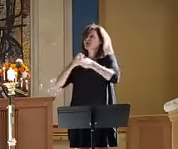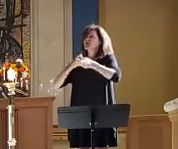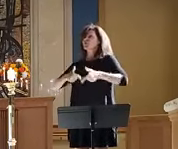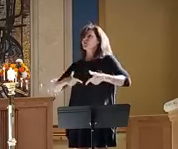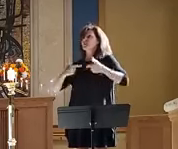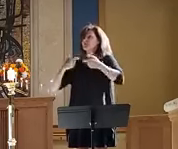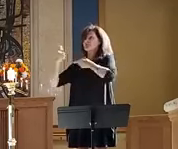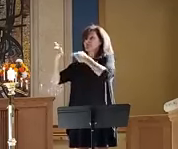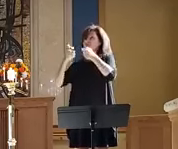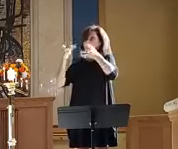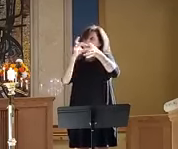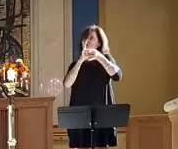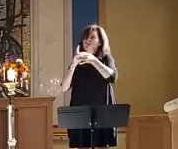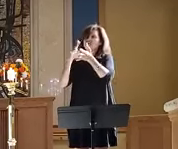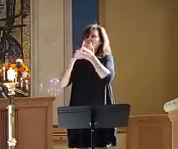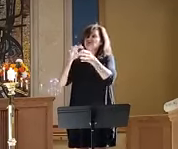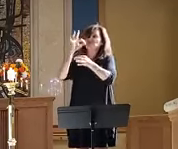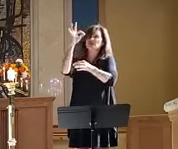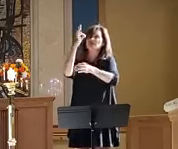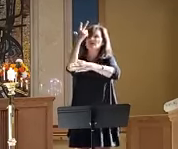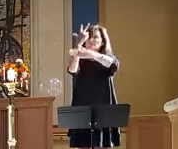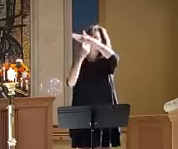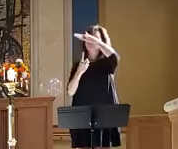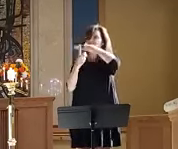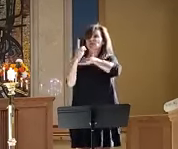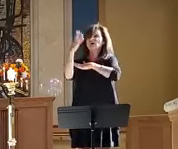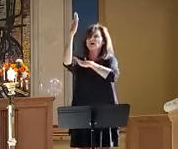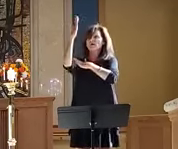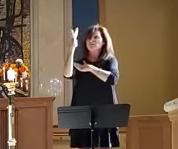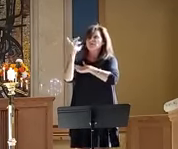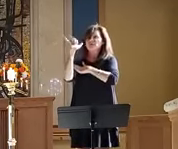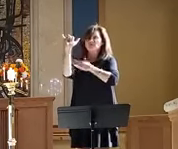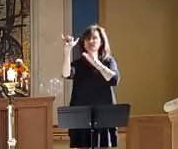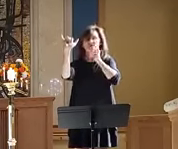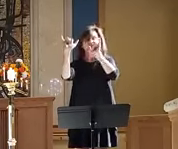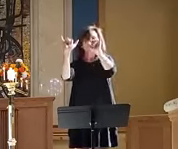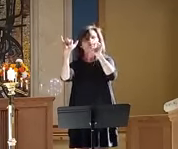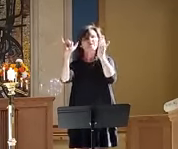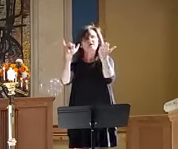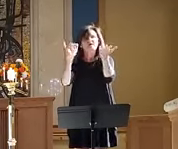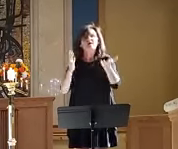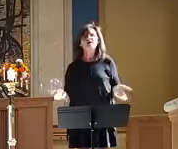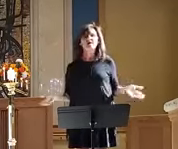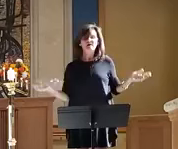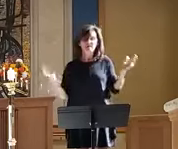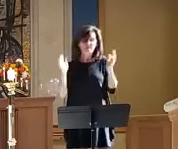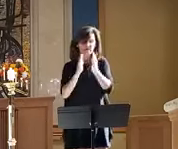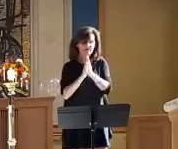you in the unity of the Holy Spirit, one God, forever and ever. Amen. Amen.